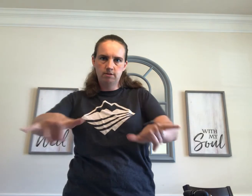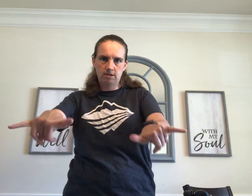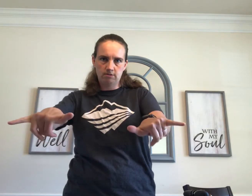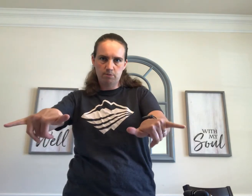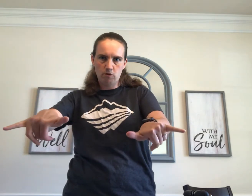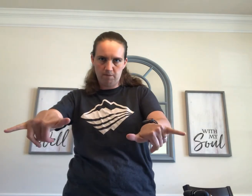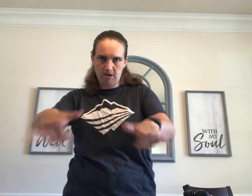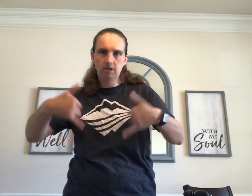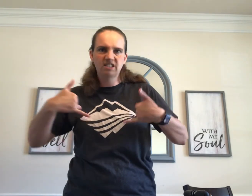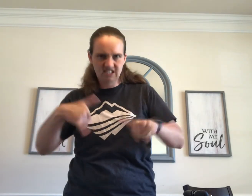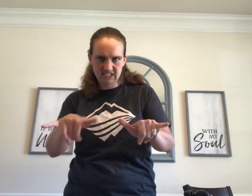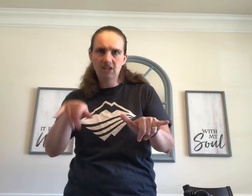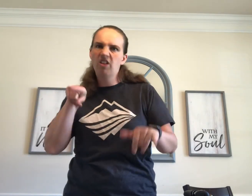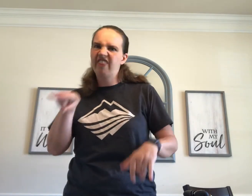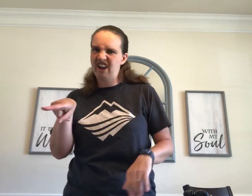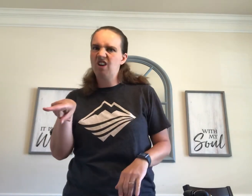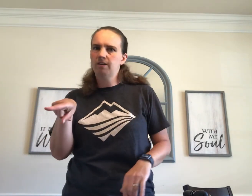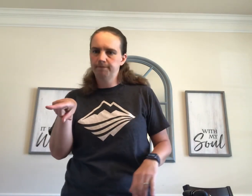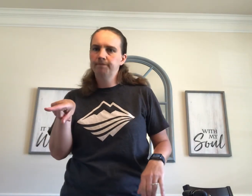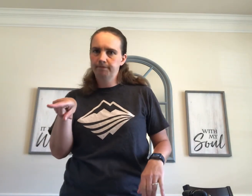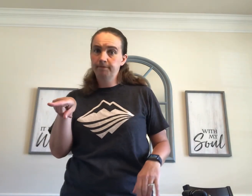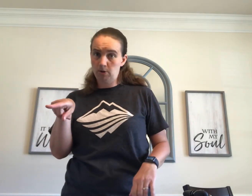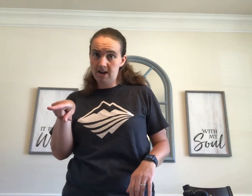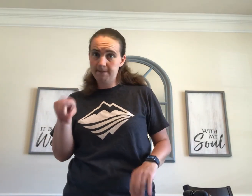there's the movement, still there, okay?